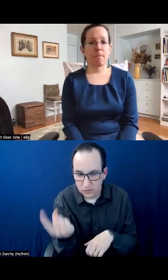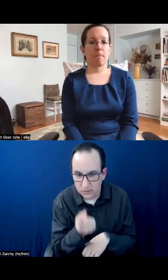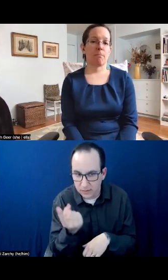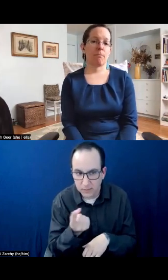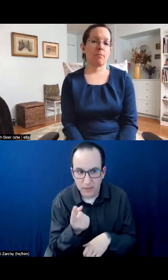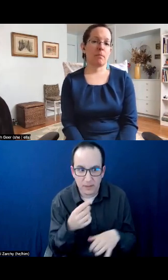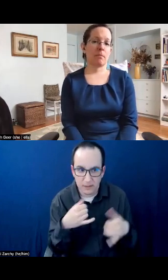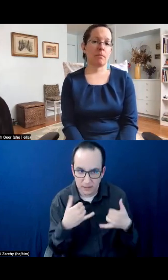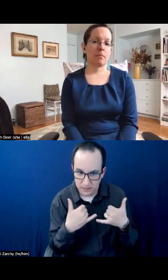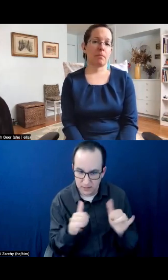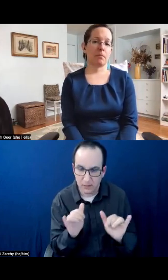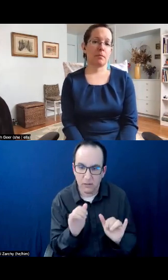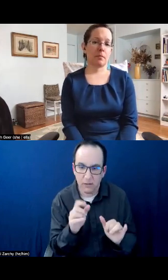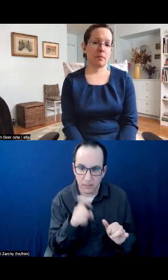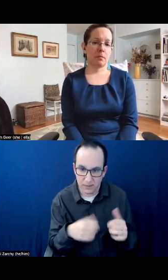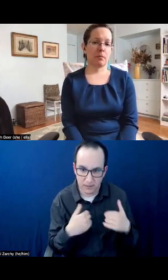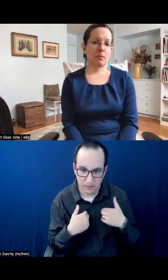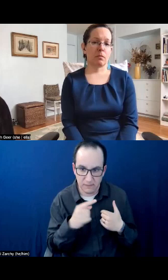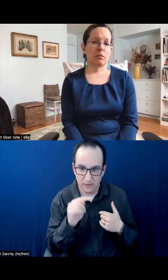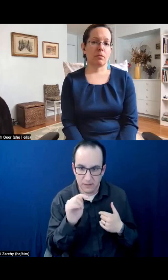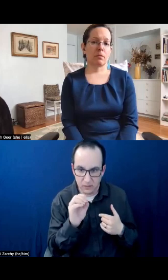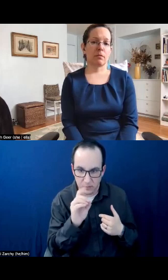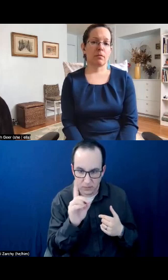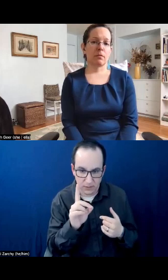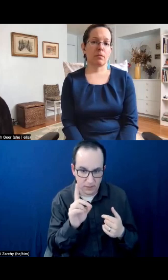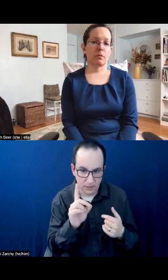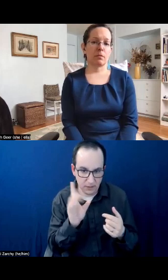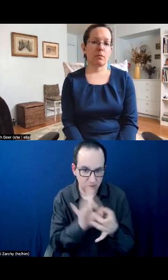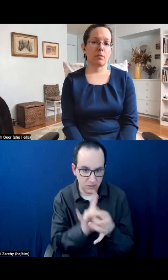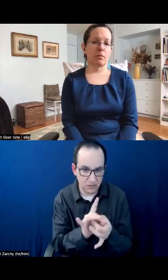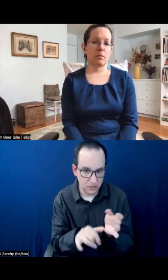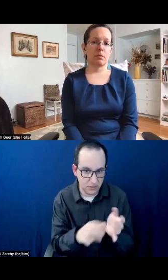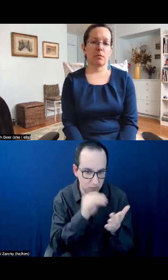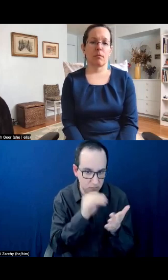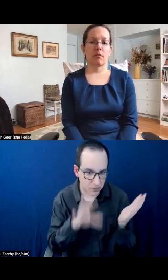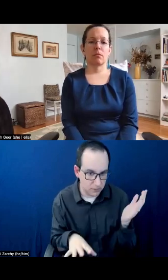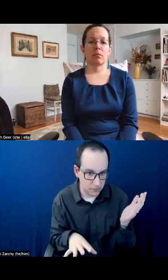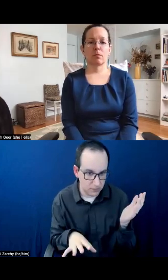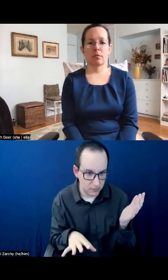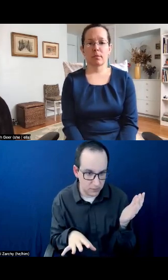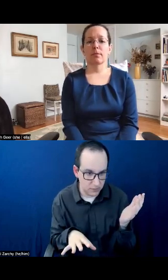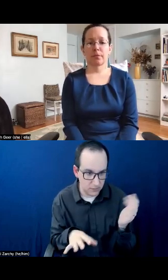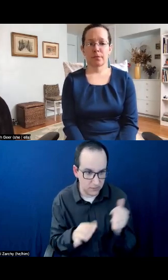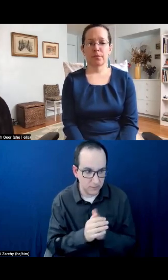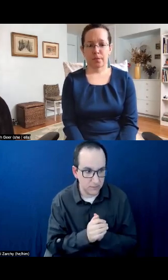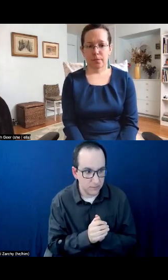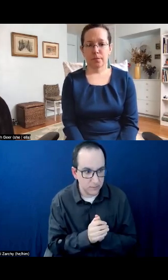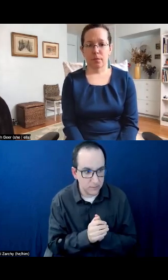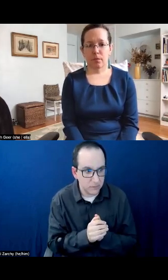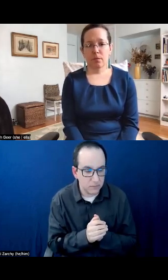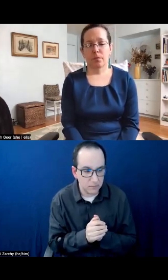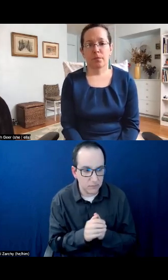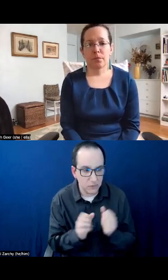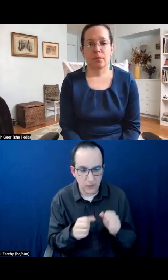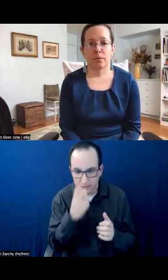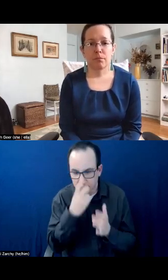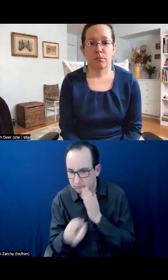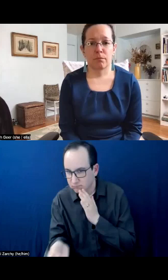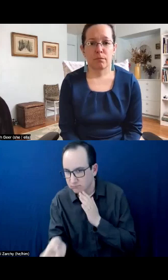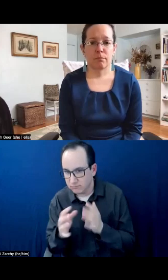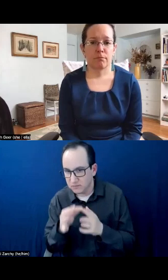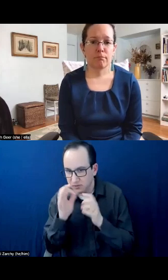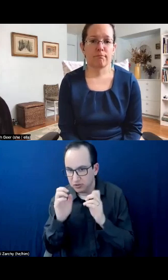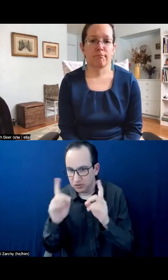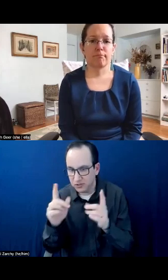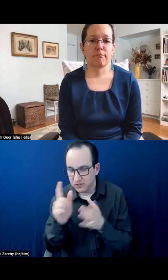for a one-time consult or whatnot, you still have to have a TOD who has been in contact with this